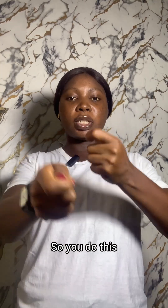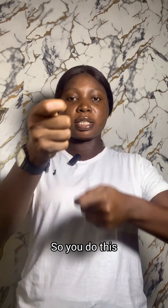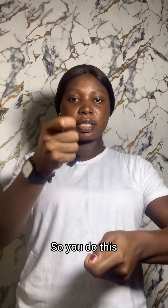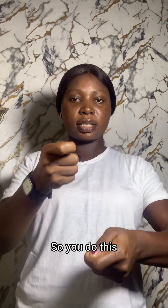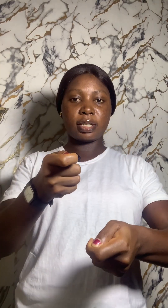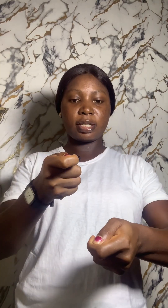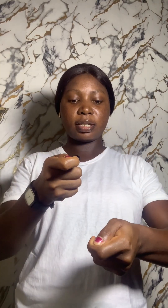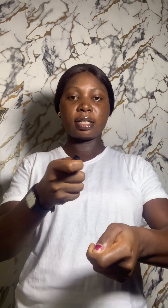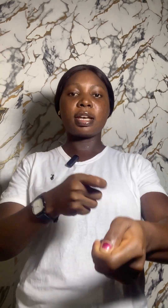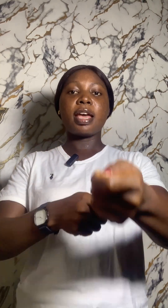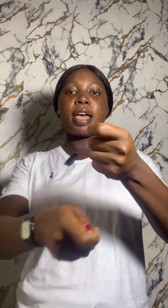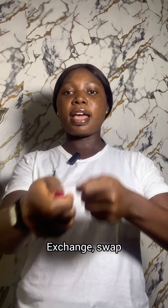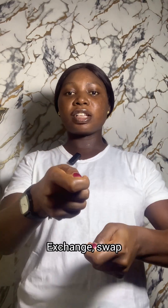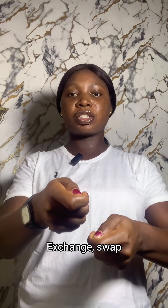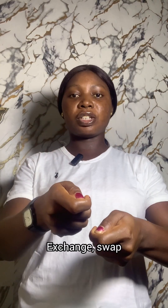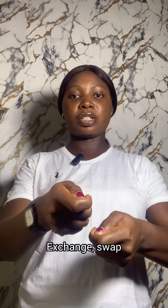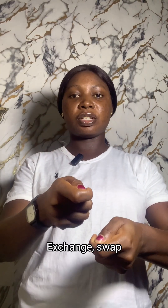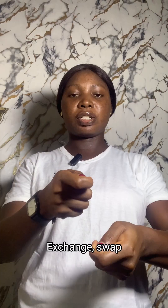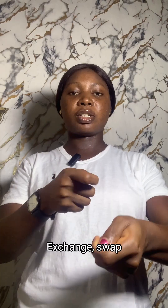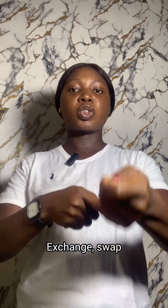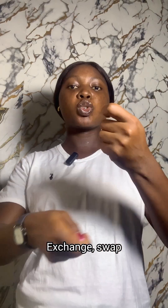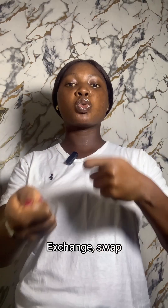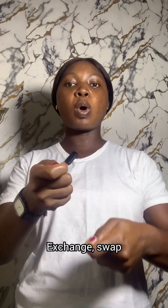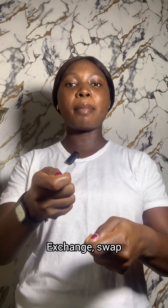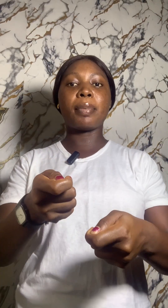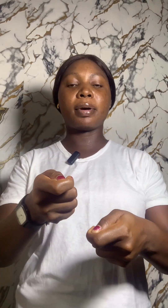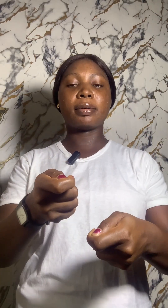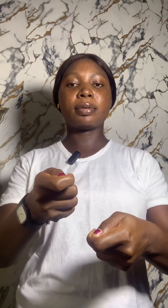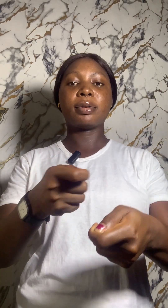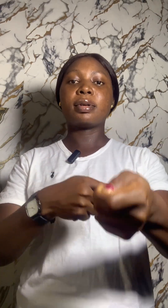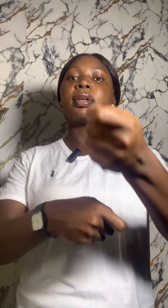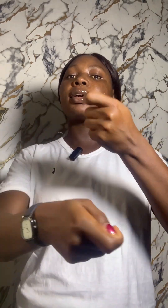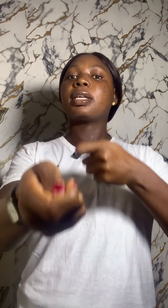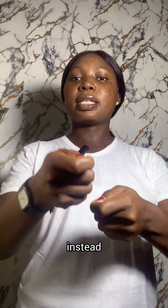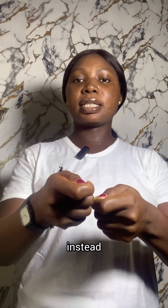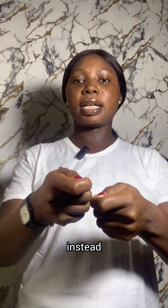this. Exchange, swap, instead.